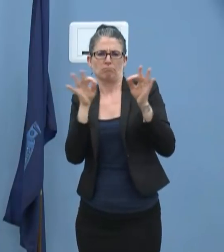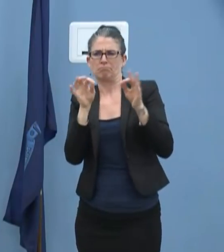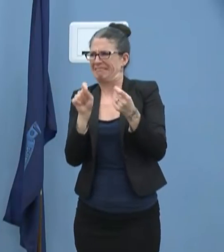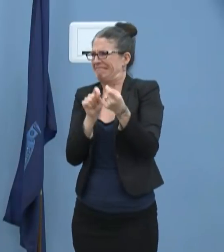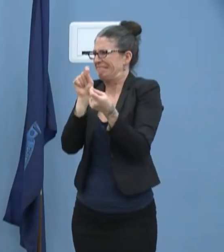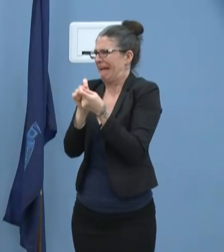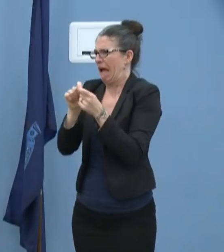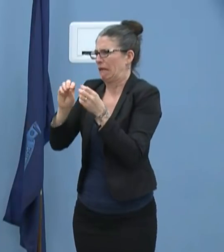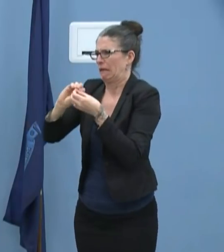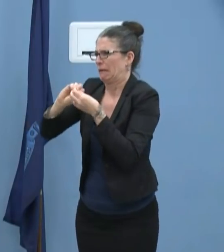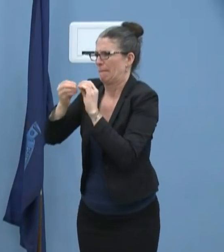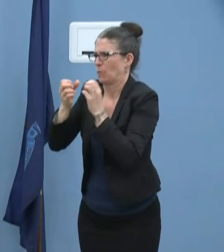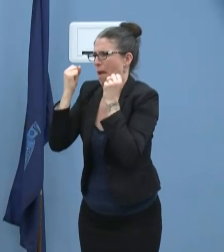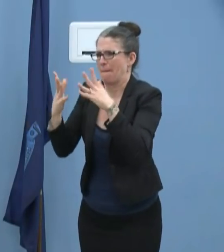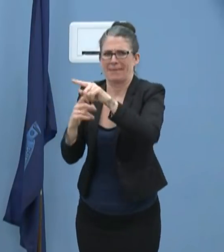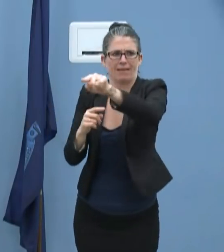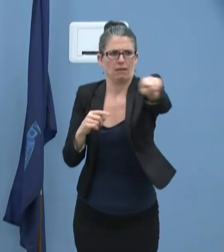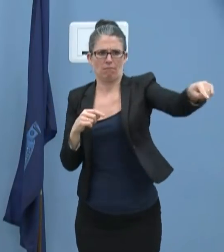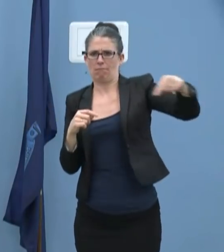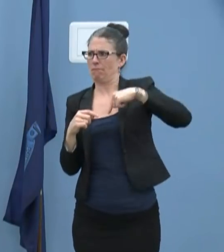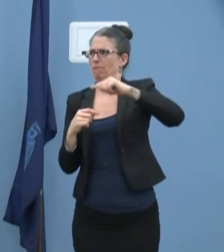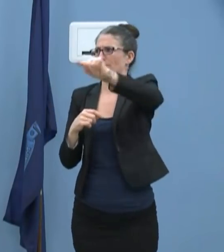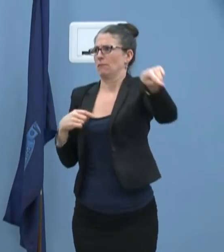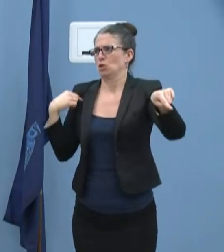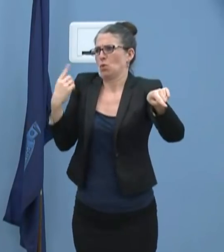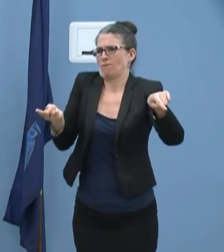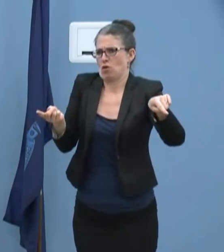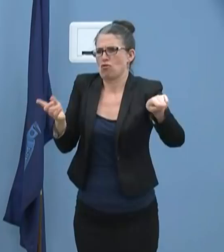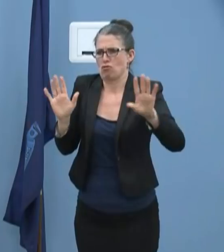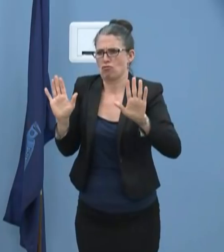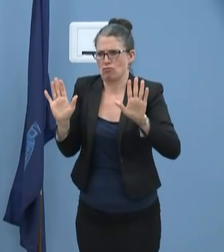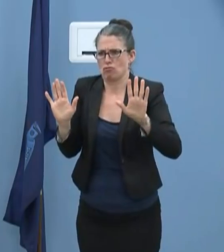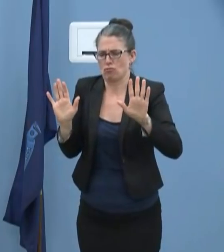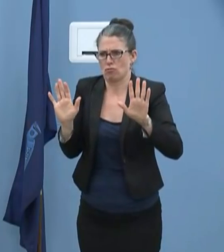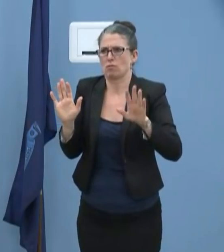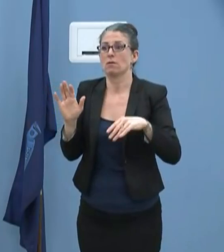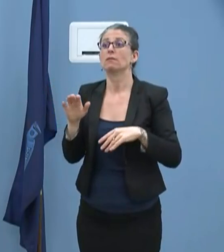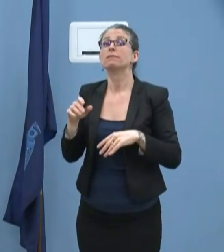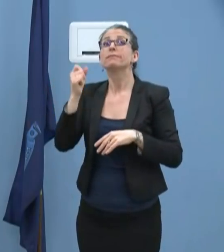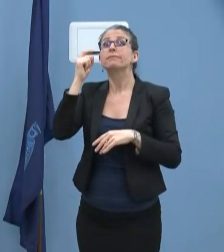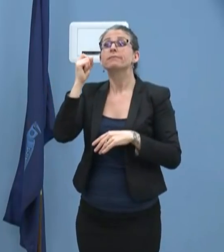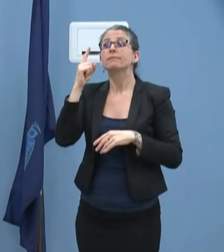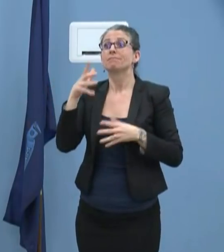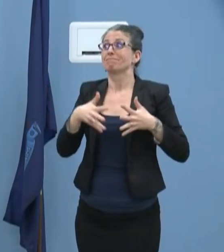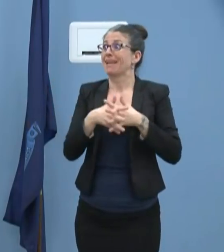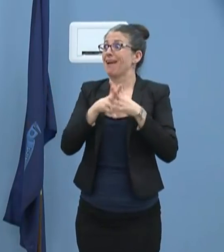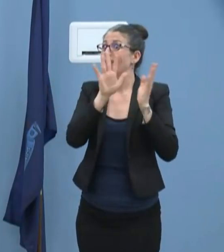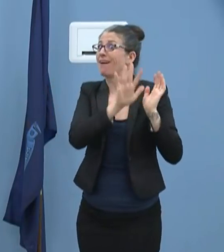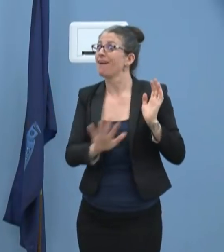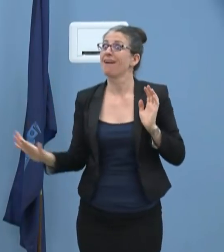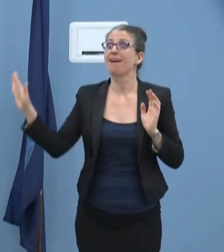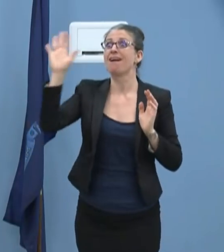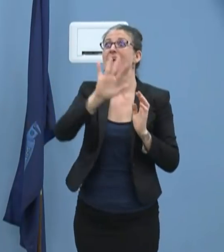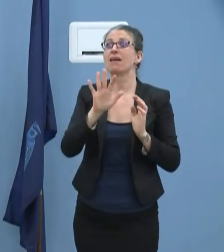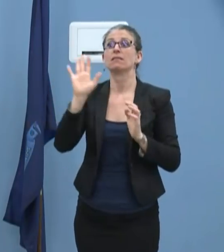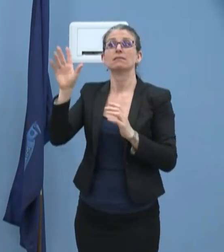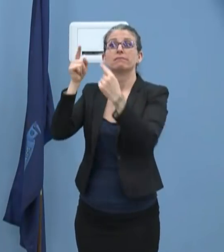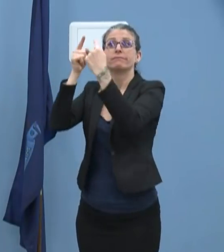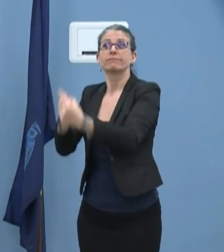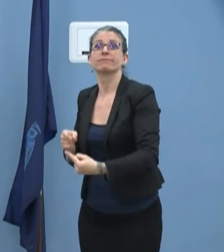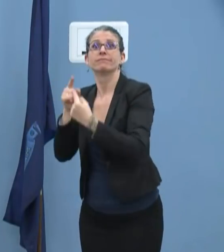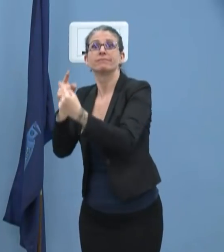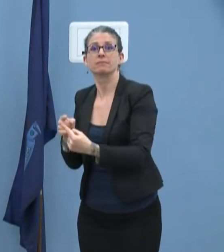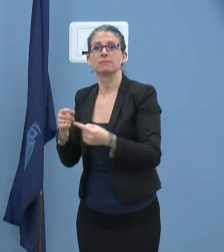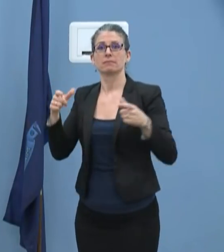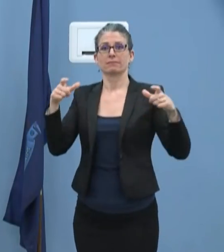that has come up across the nation in the past few days is the availability of not just the kits,